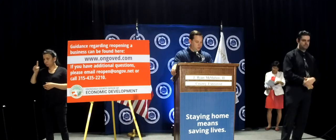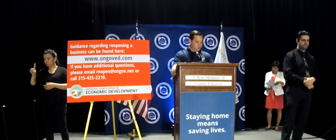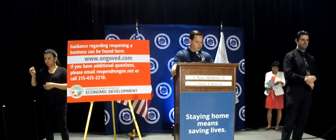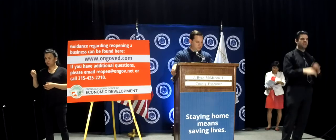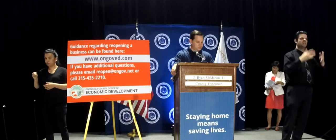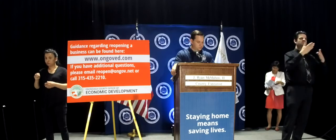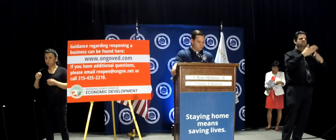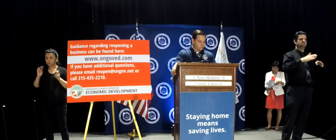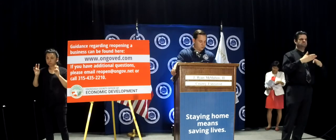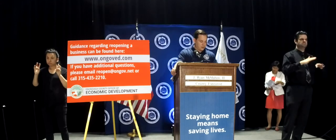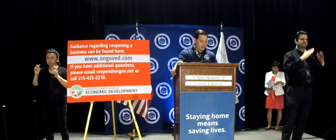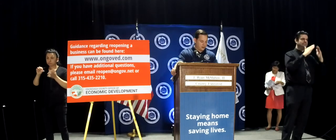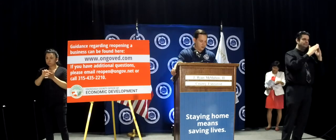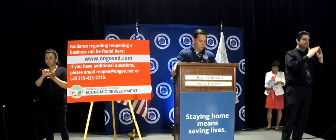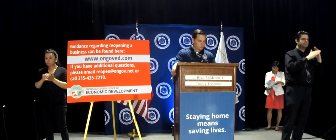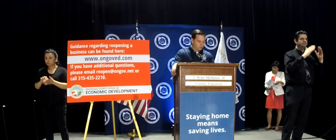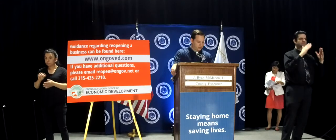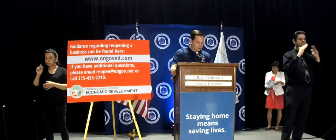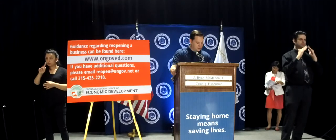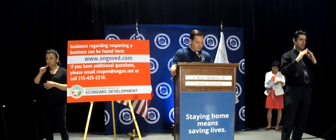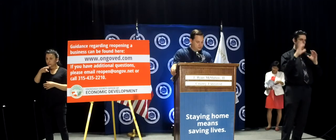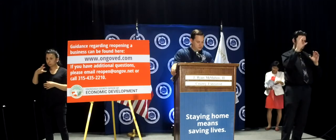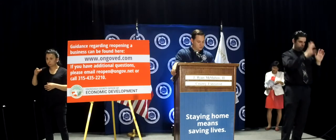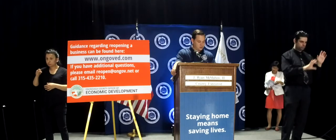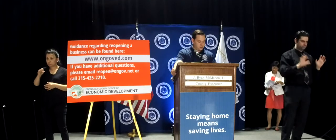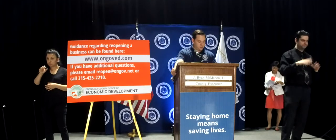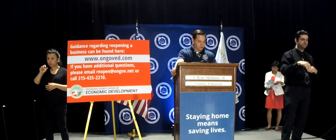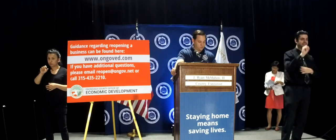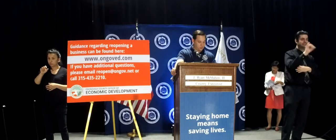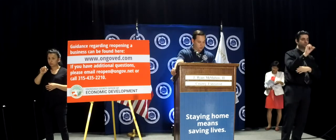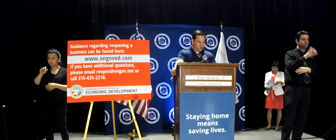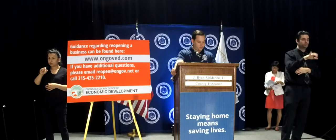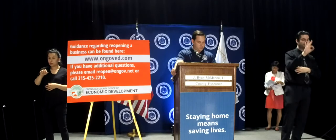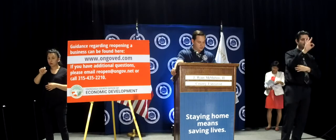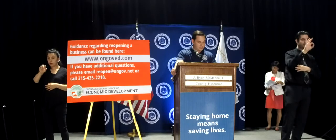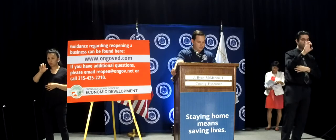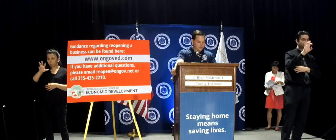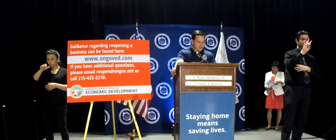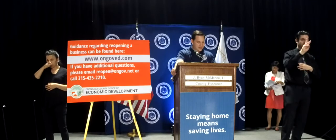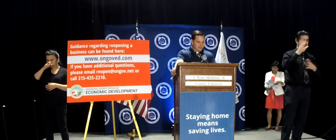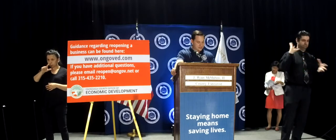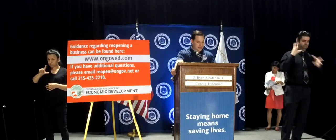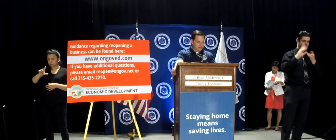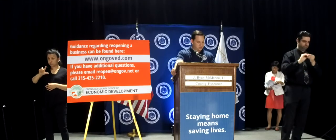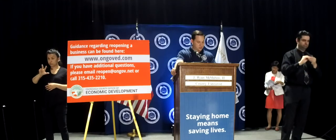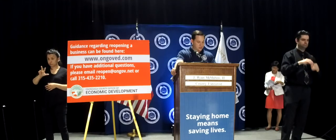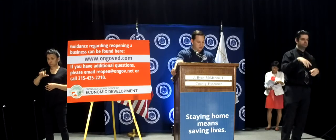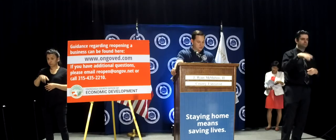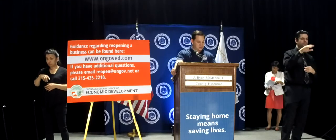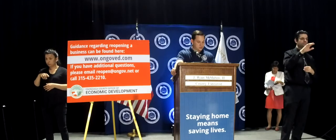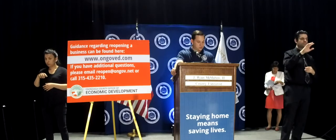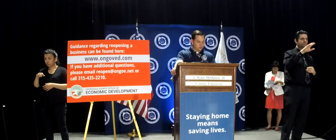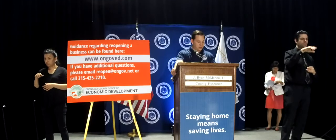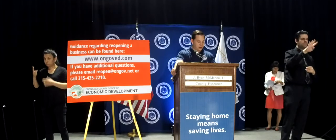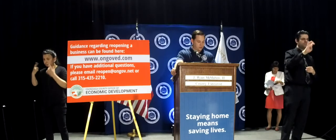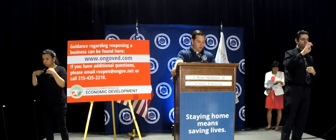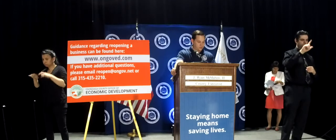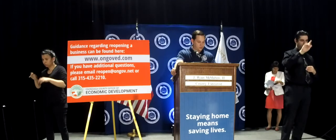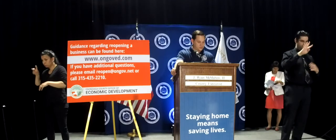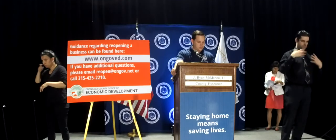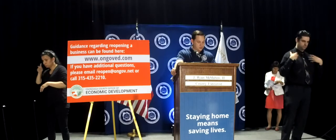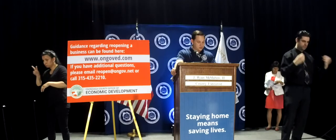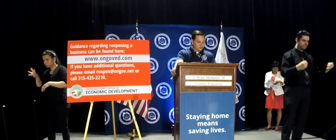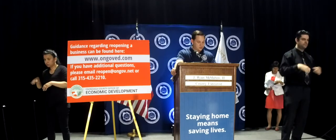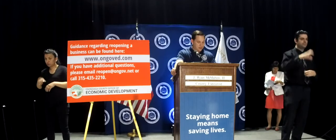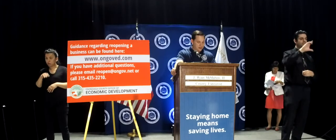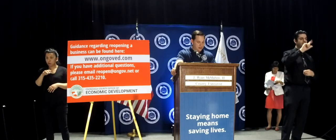102 recoveries. Onondaga, 129 cases, 34 recoveries. Gaddis, 93 cases, 29